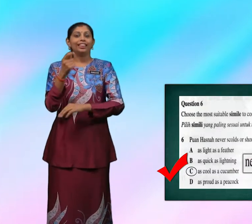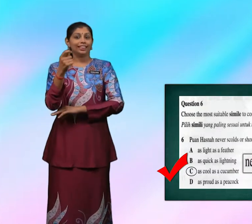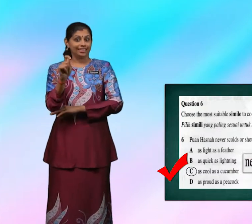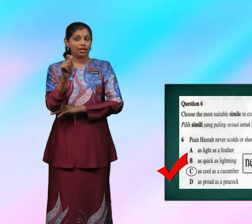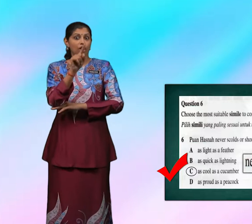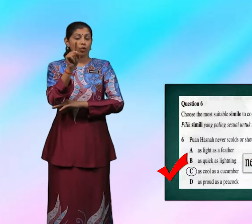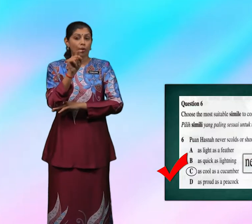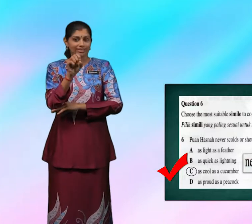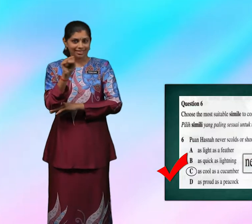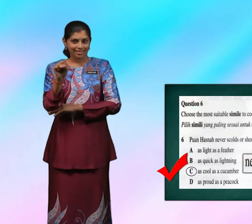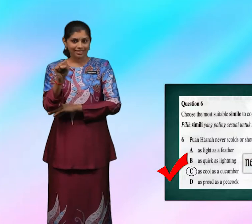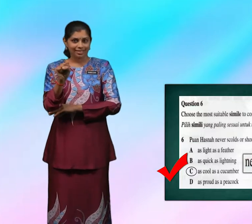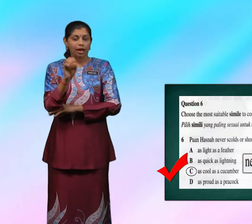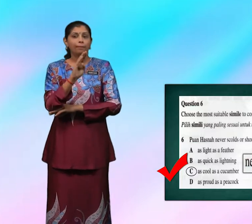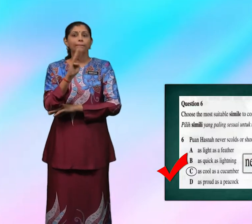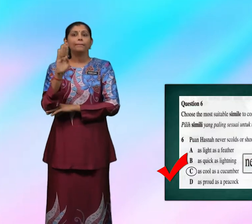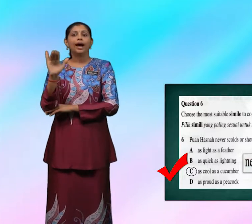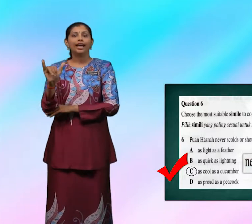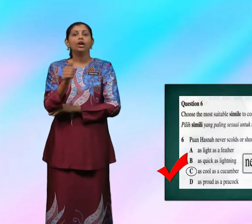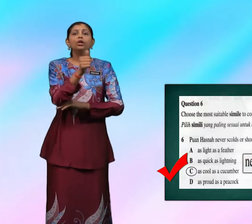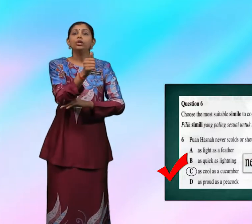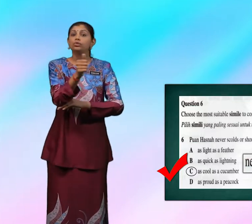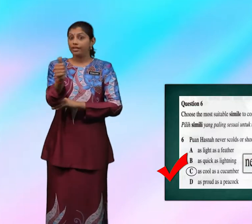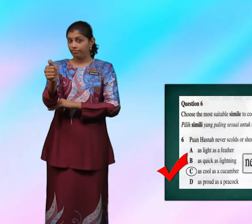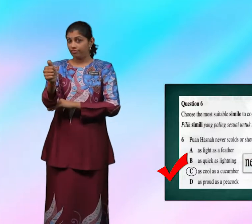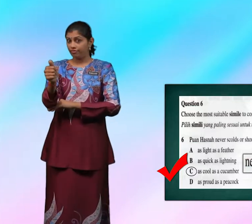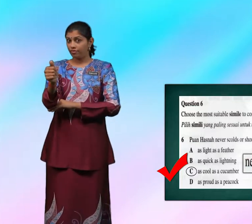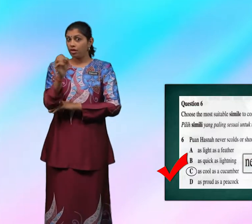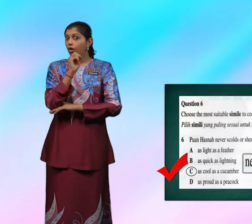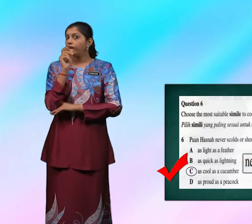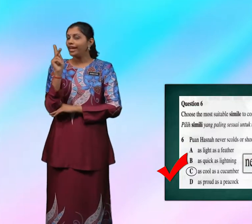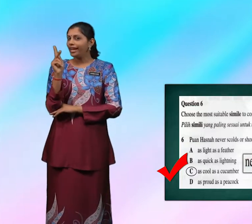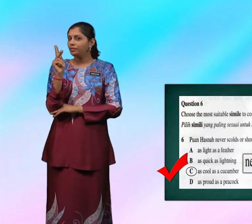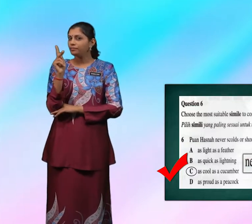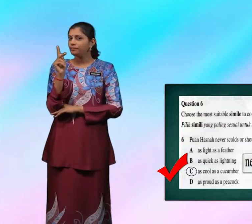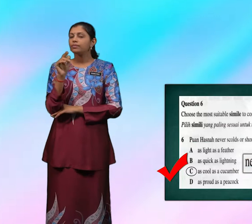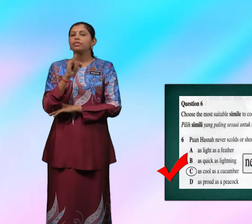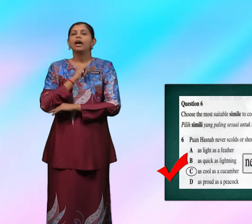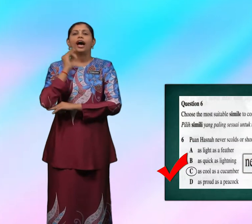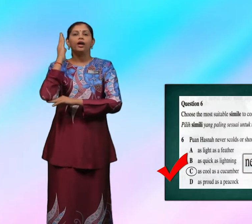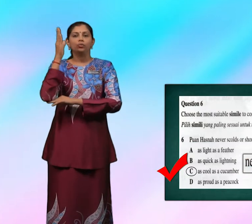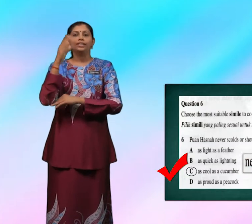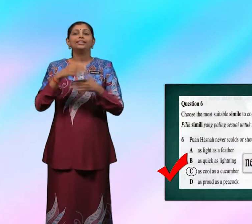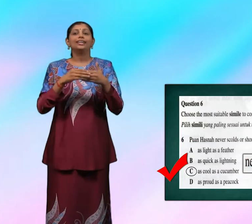the questions by yourself. Okay, I will